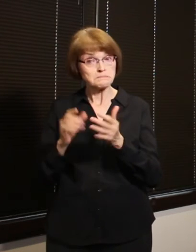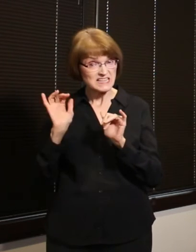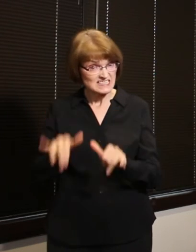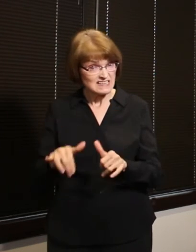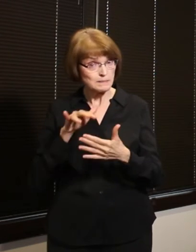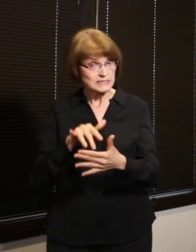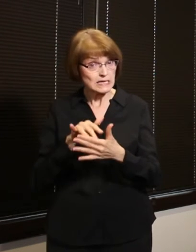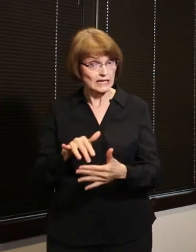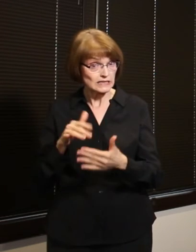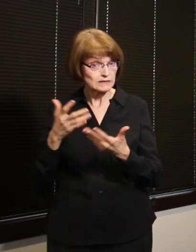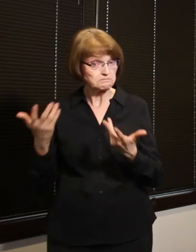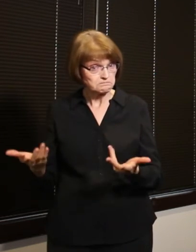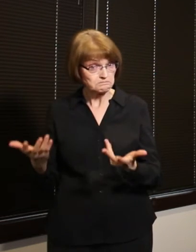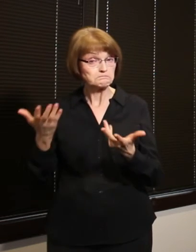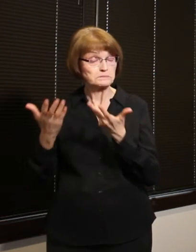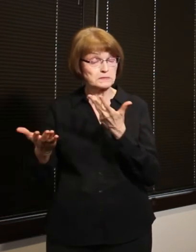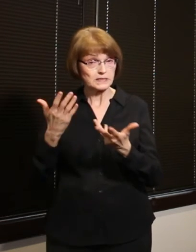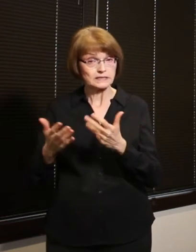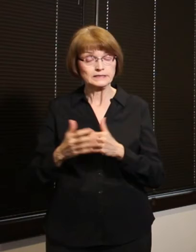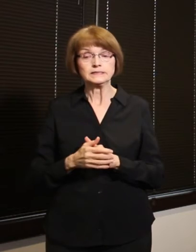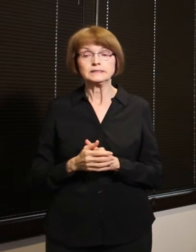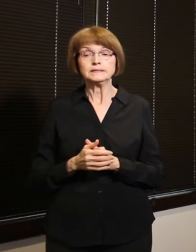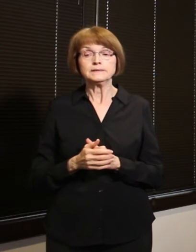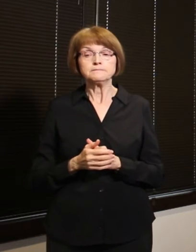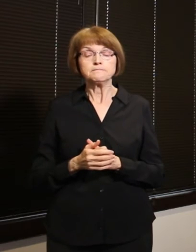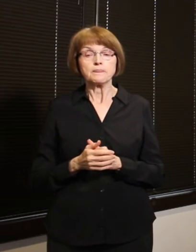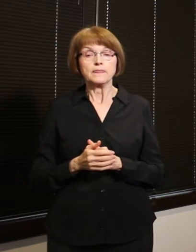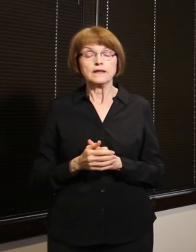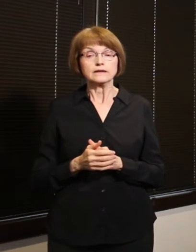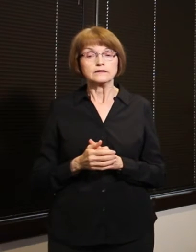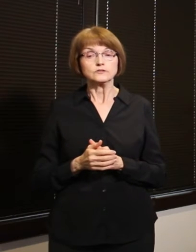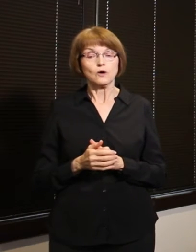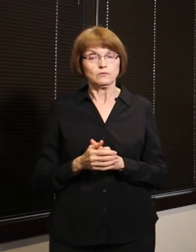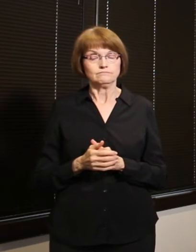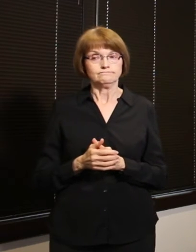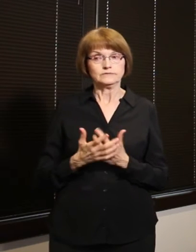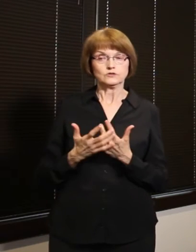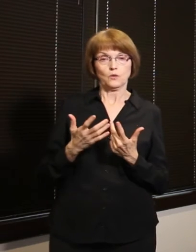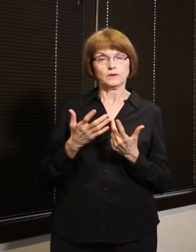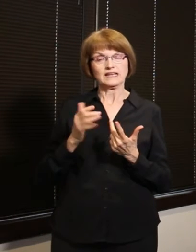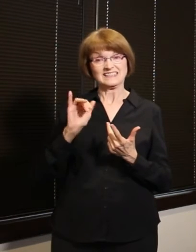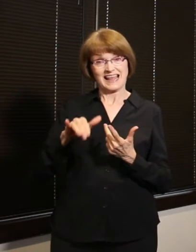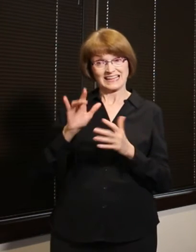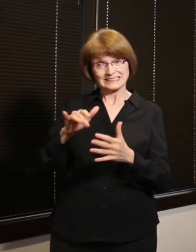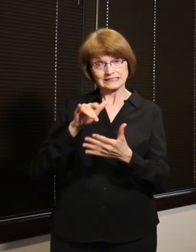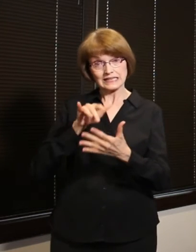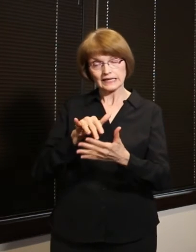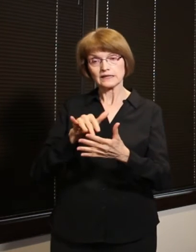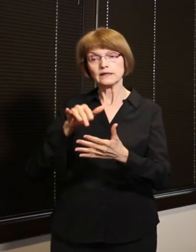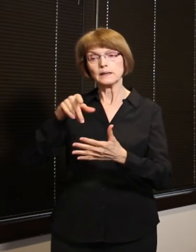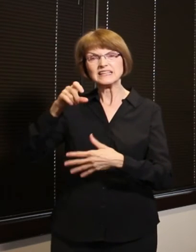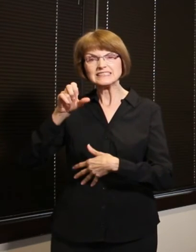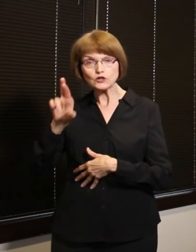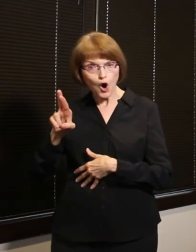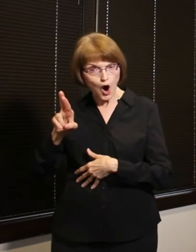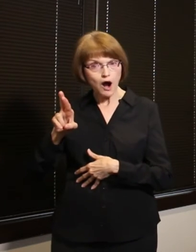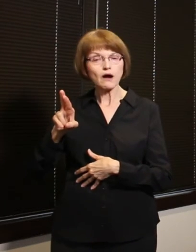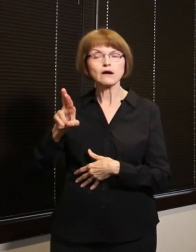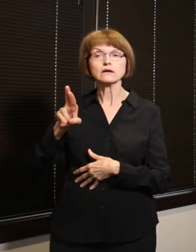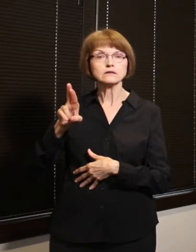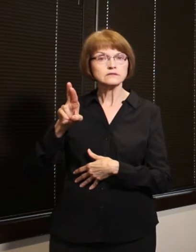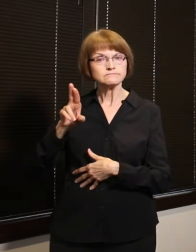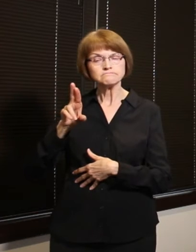thing. So then the question is, should it be a PCR-based study, which is looking for active